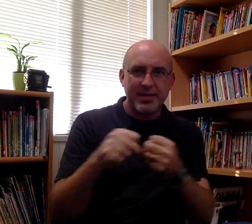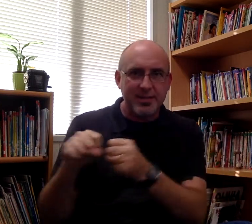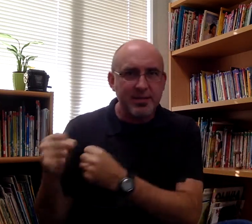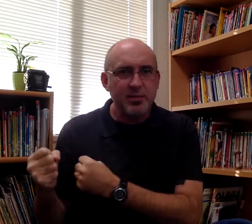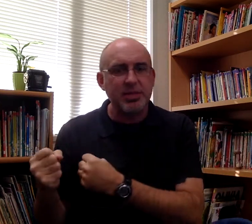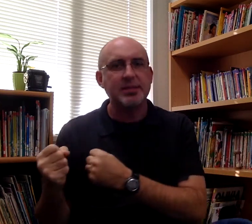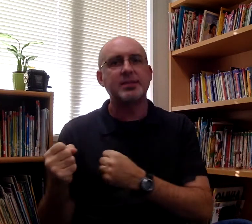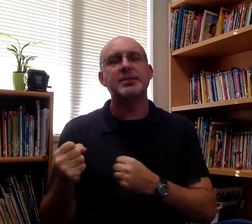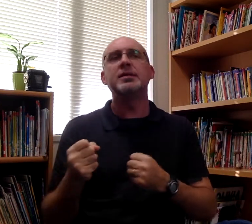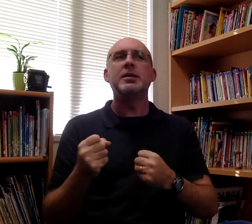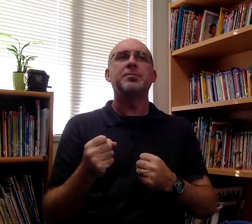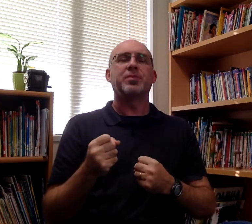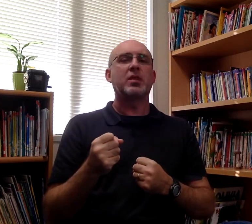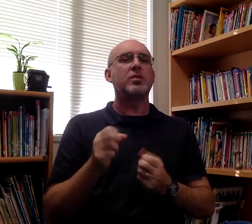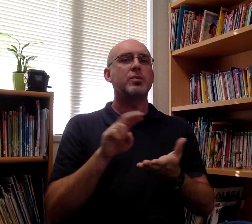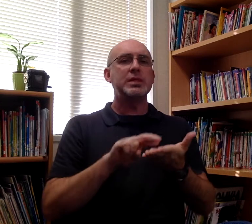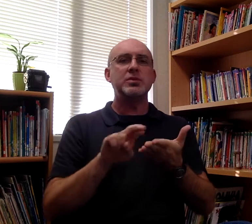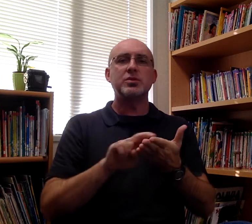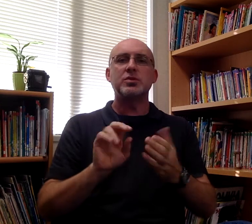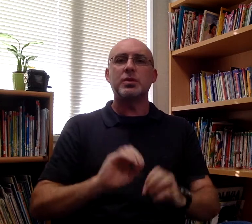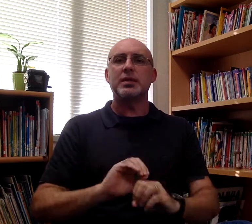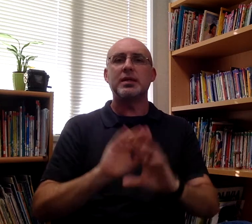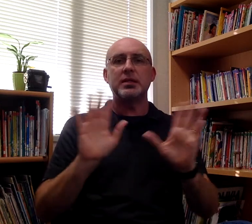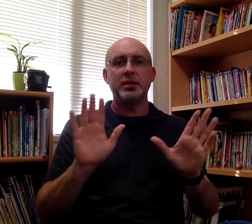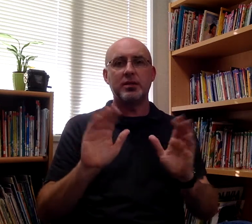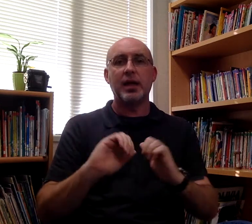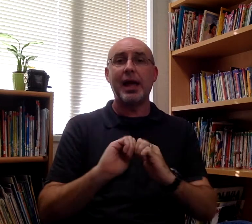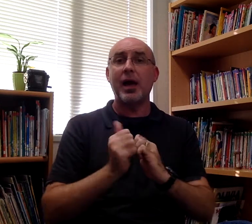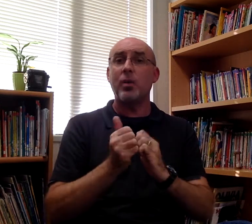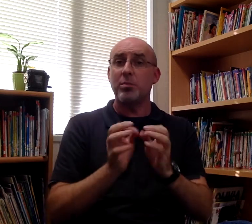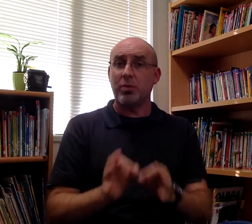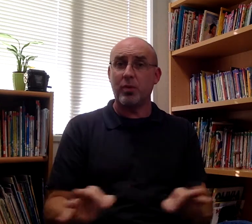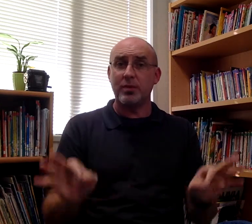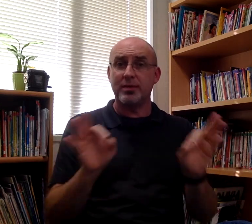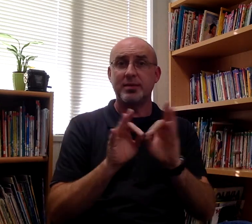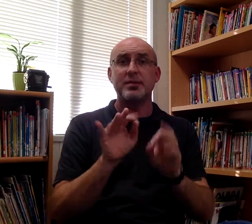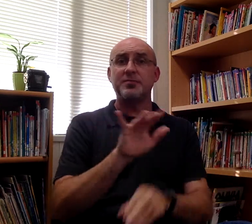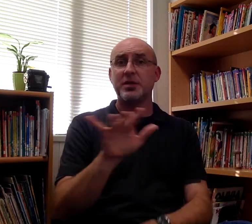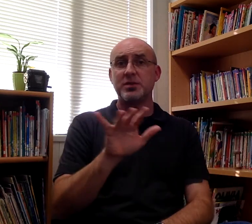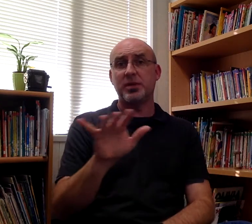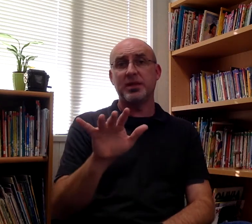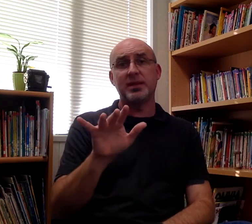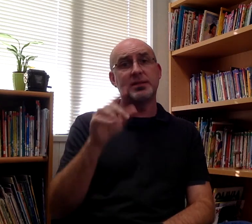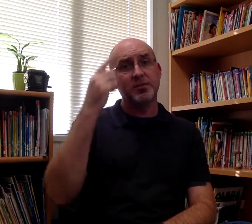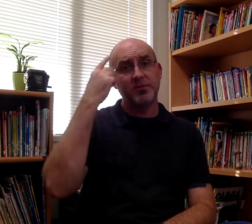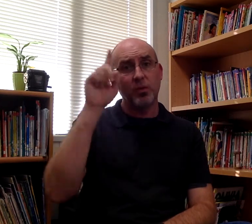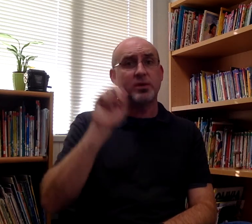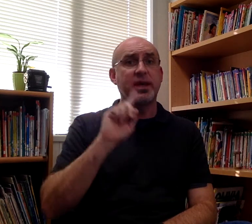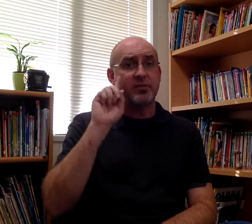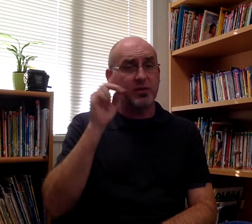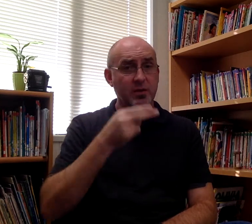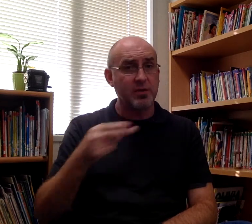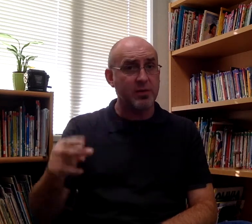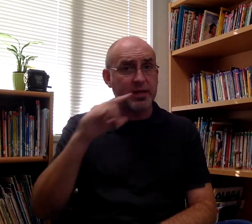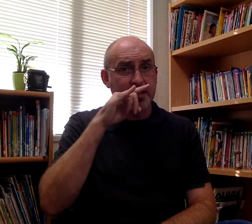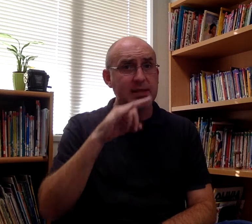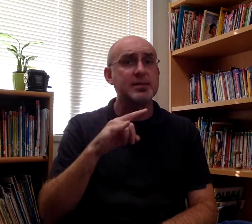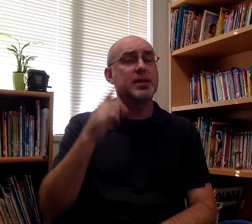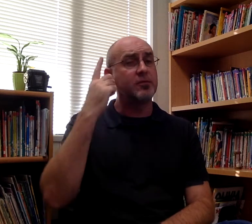into little pieces, the research is really clear how important that fingerspelling is for deaf and hard of hearing kids and for